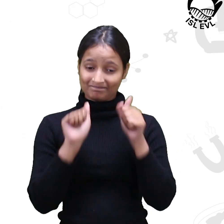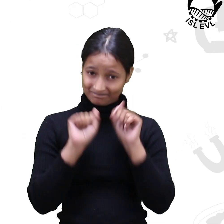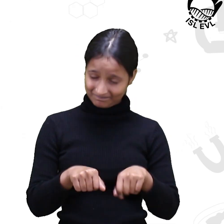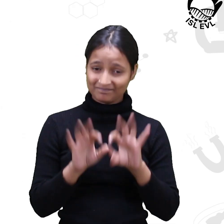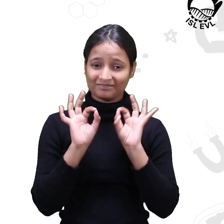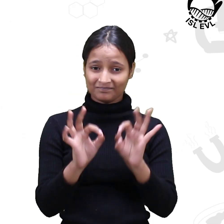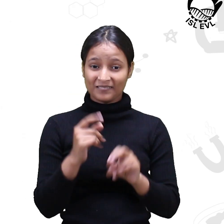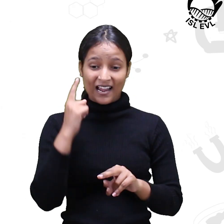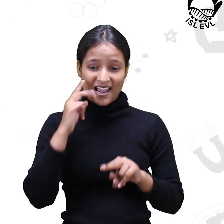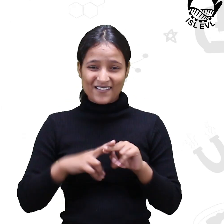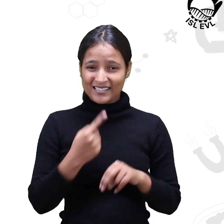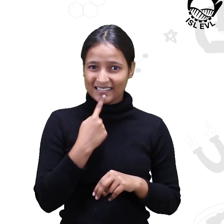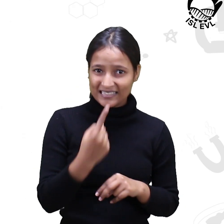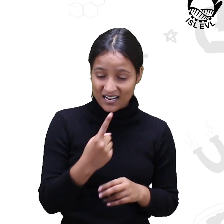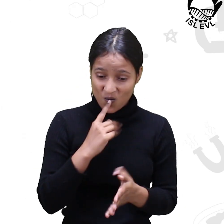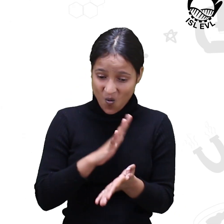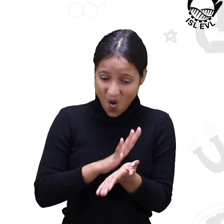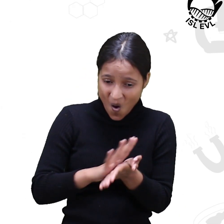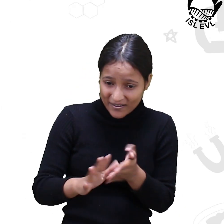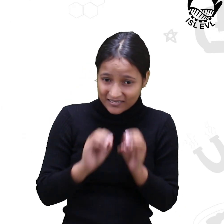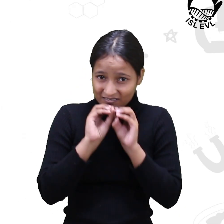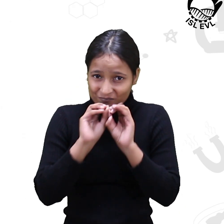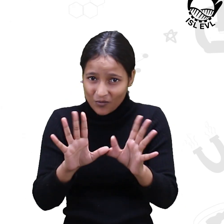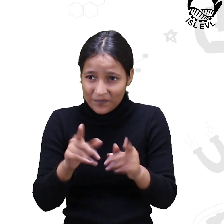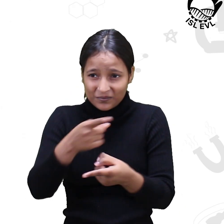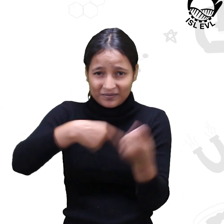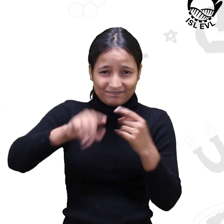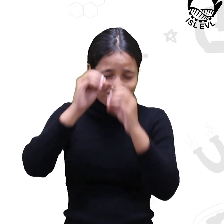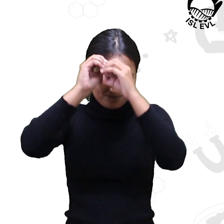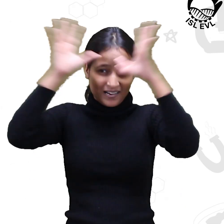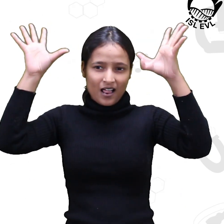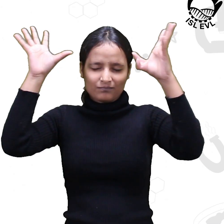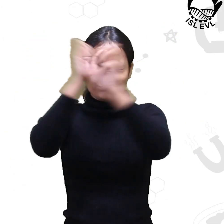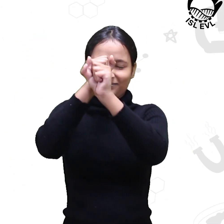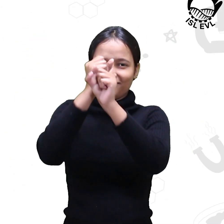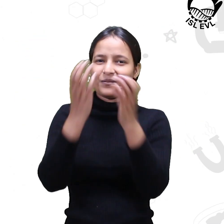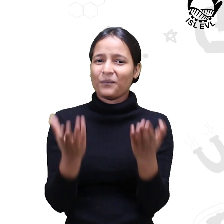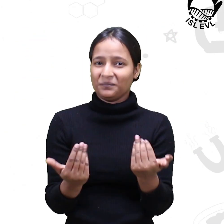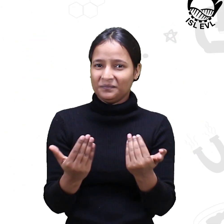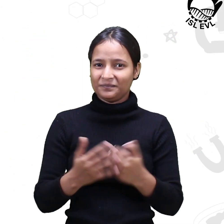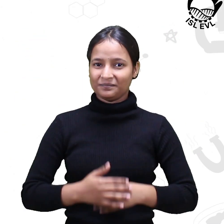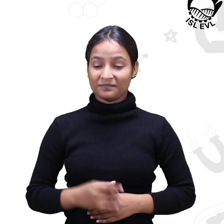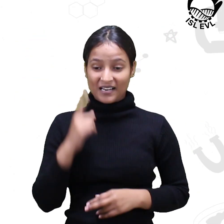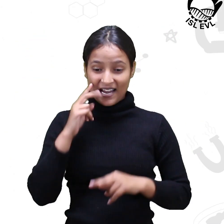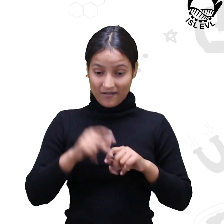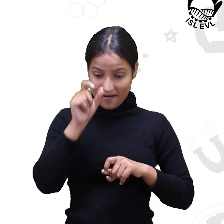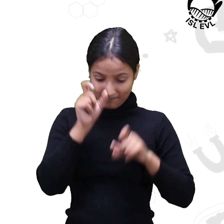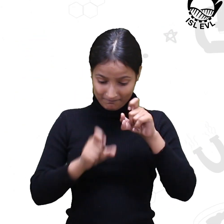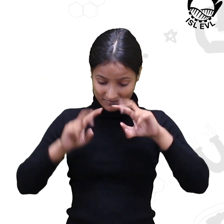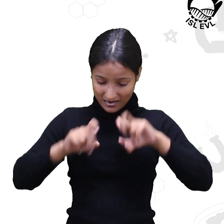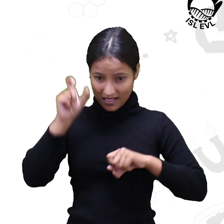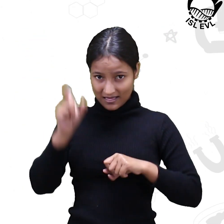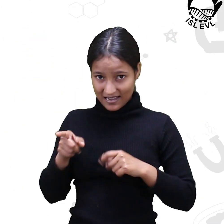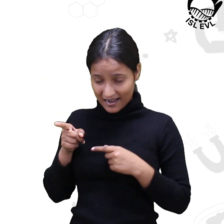Yeah, well, if I am absolutely honest, you will be little disillusioned. I talk about science because I give